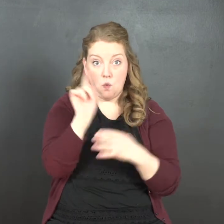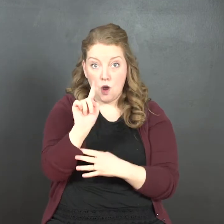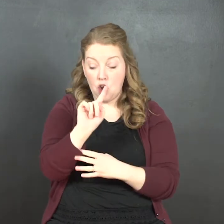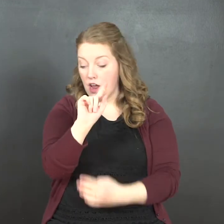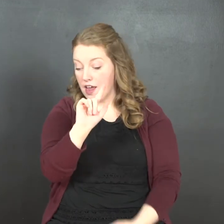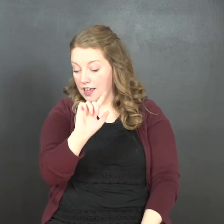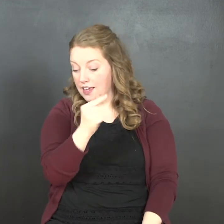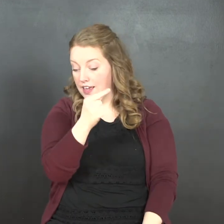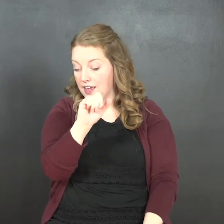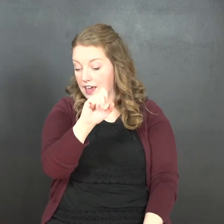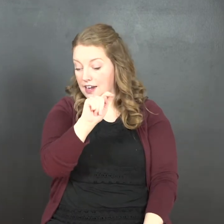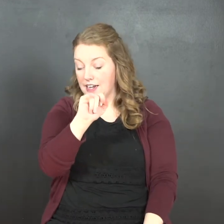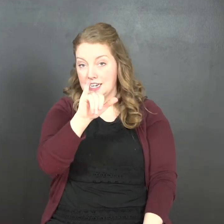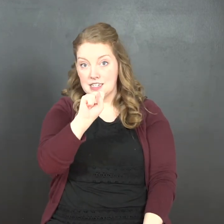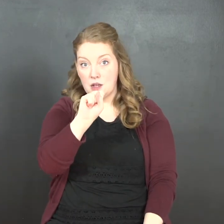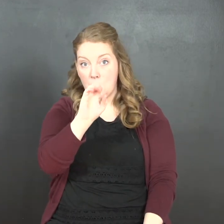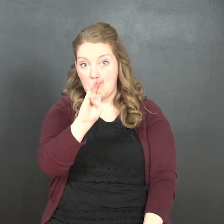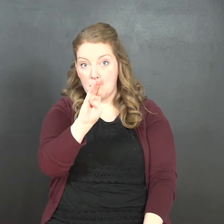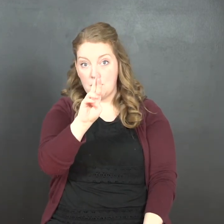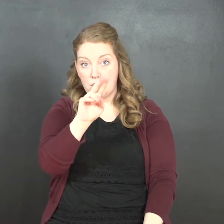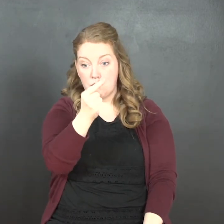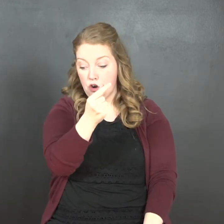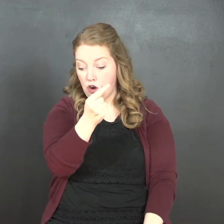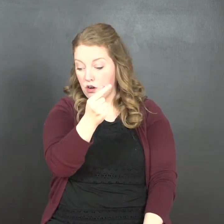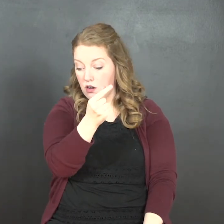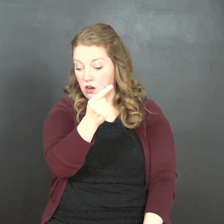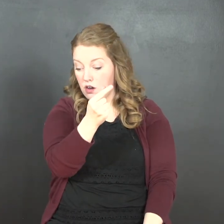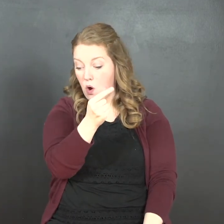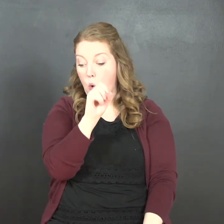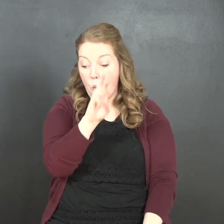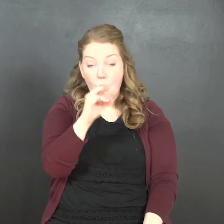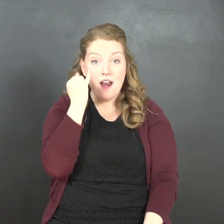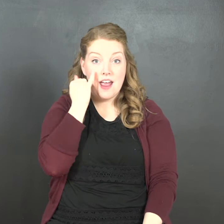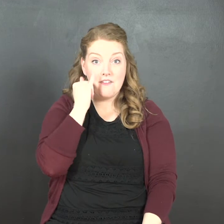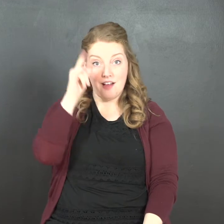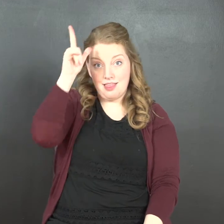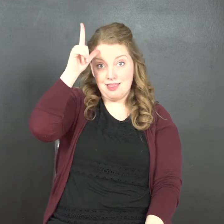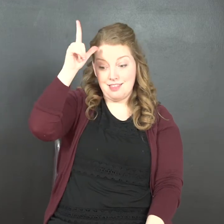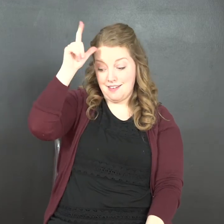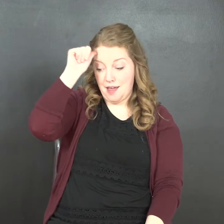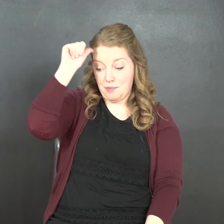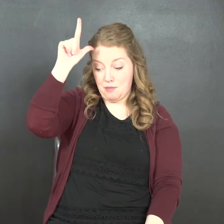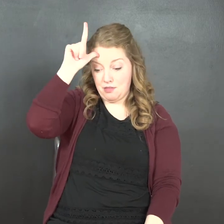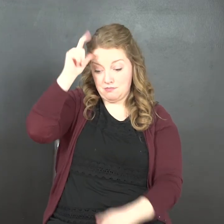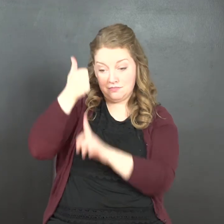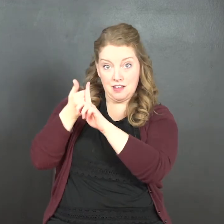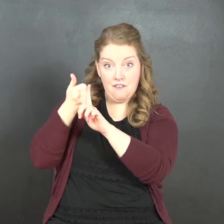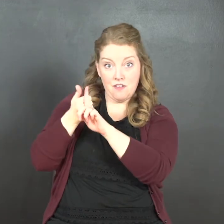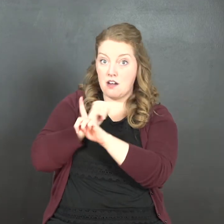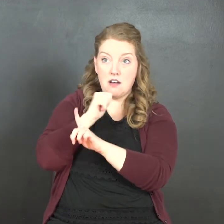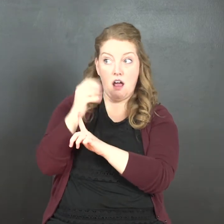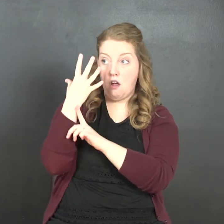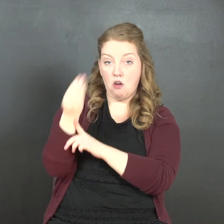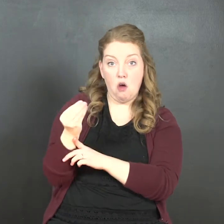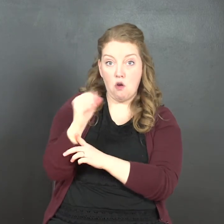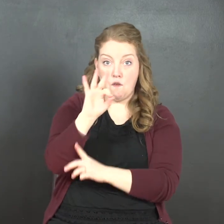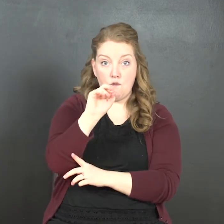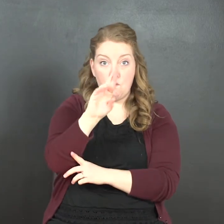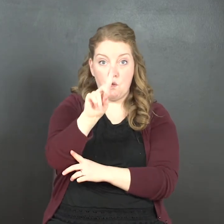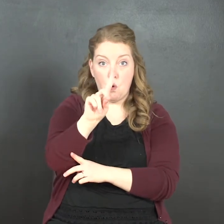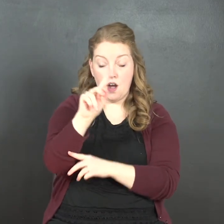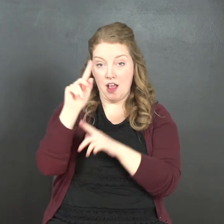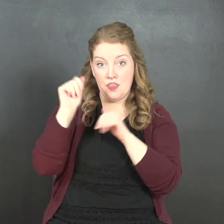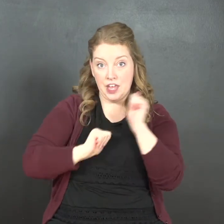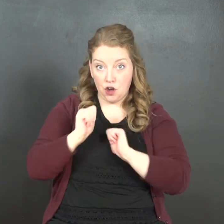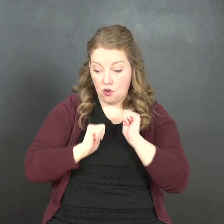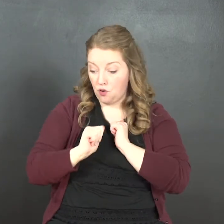Harvey Oswald, if his aim would have been just a little bit off, how different history would have been. Let's back that down a little bit. Let's talk